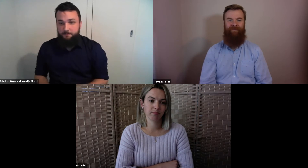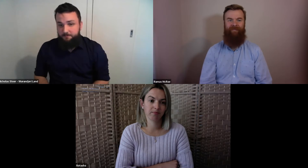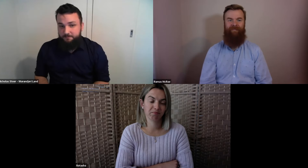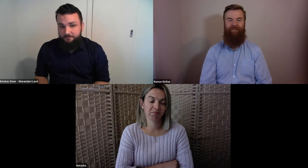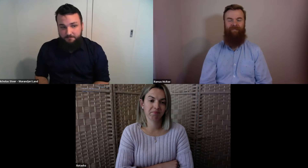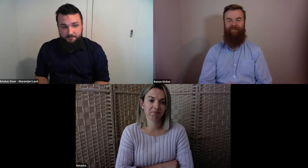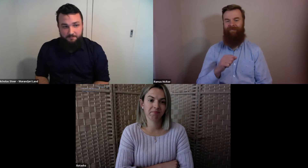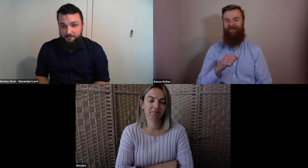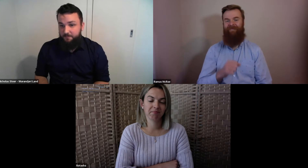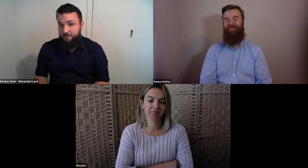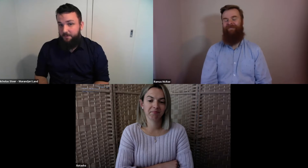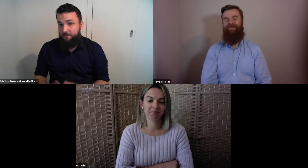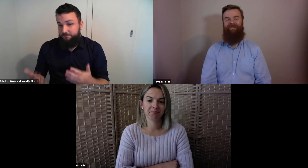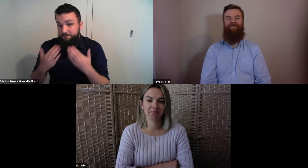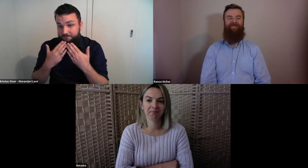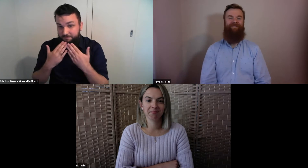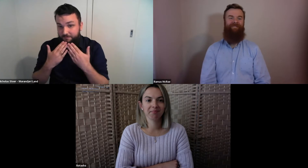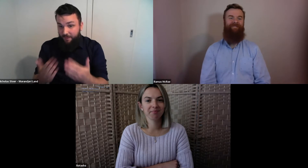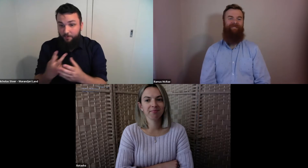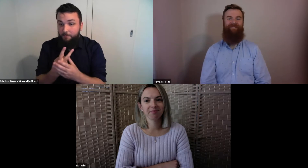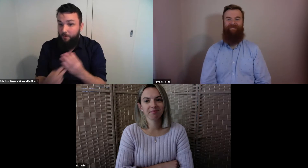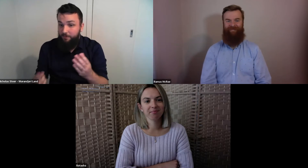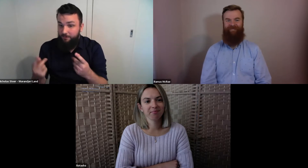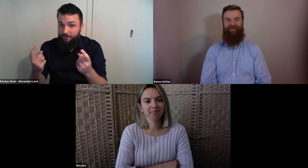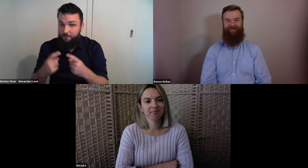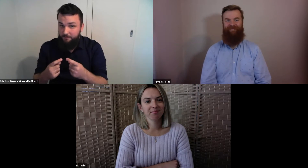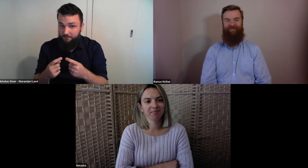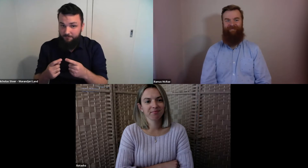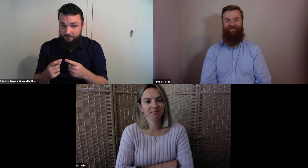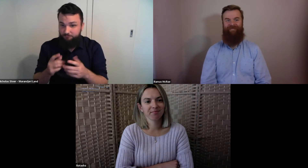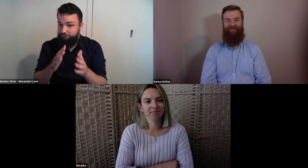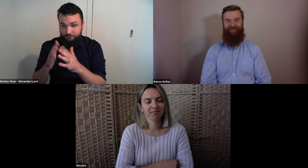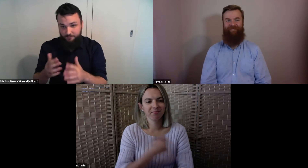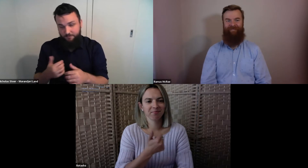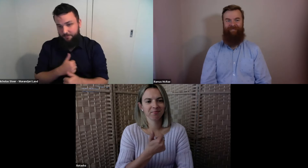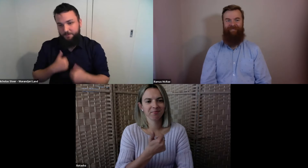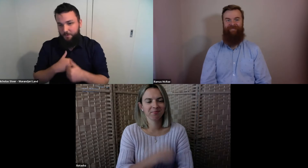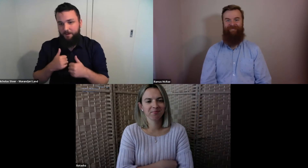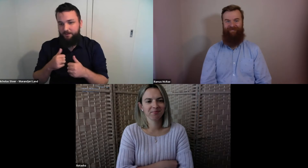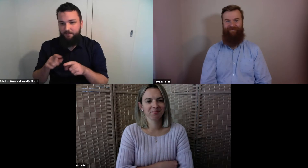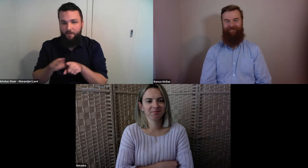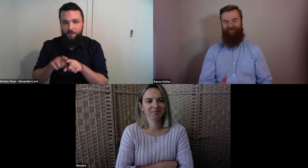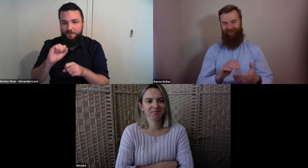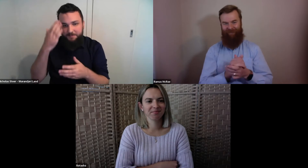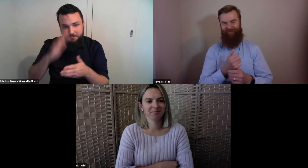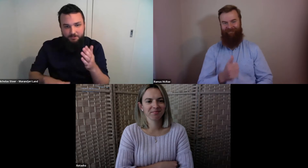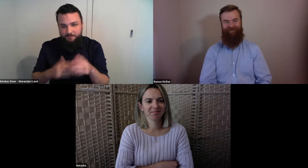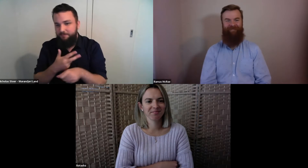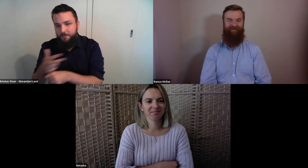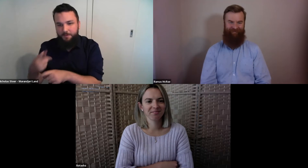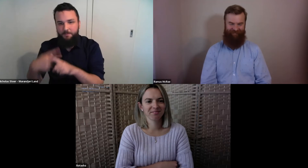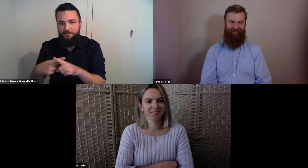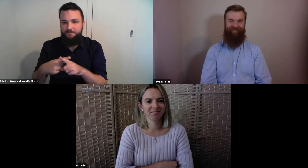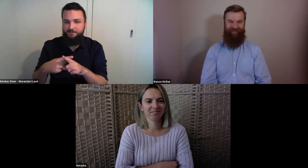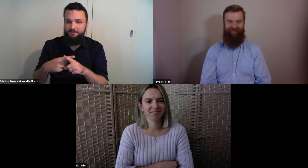kitchen hand, but it's starting somewhere and developing a skill set, which enables you to follow through with your career path. So thank you both so much for coming